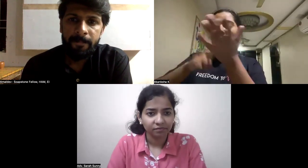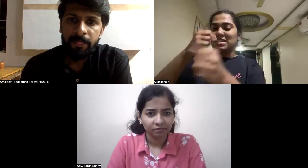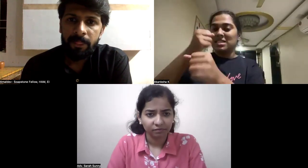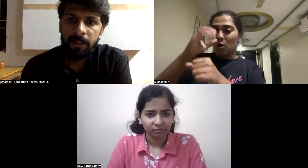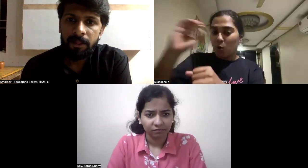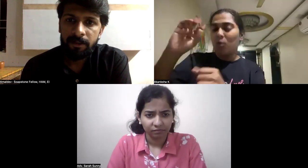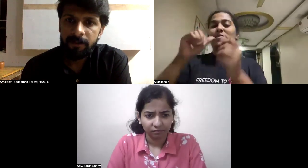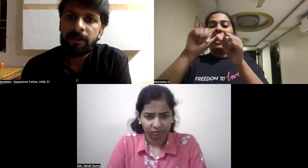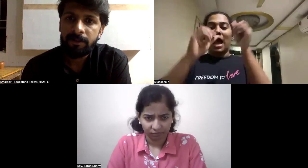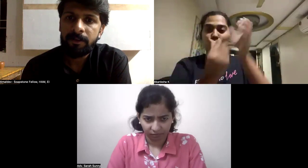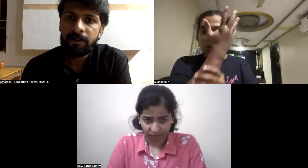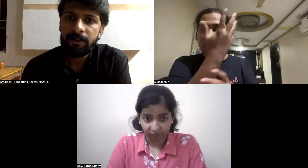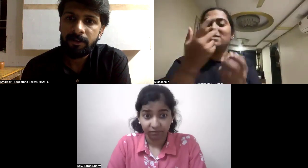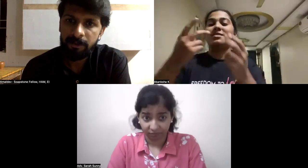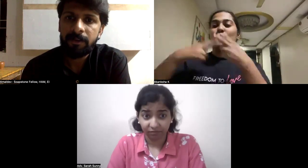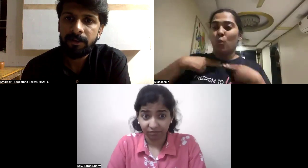helpful. Just.